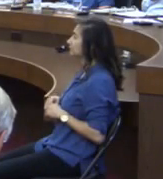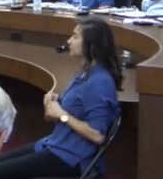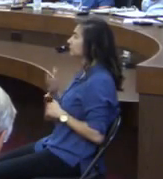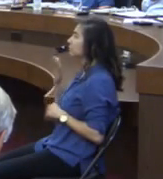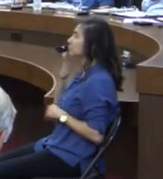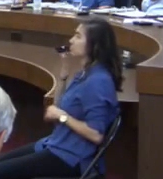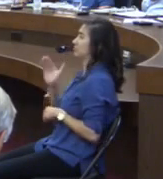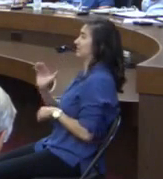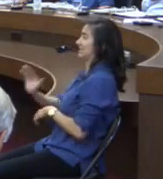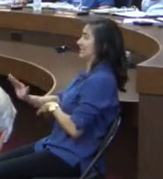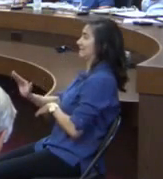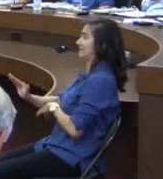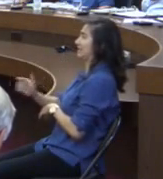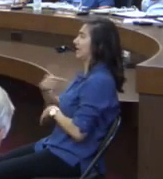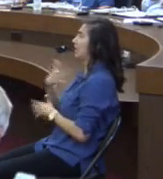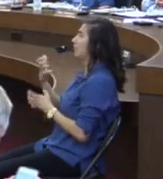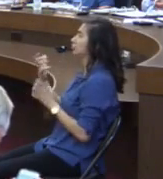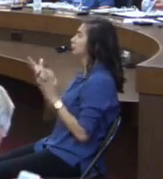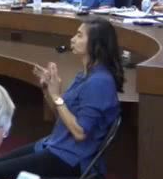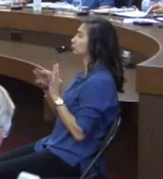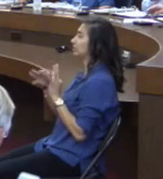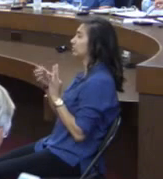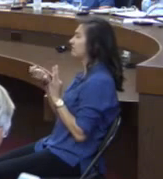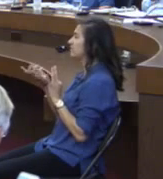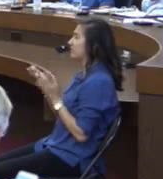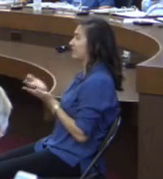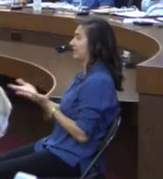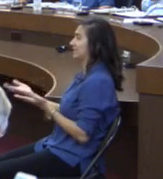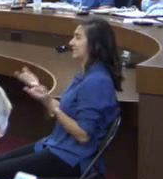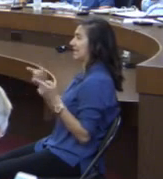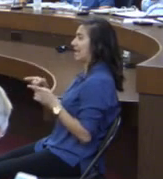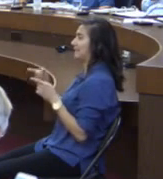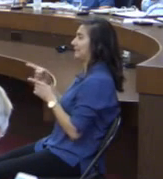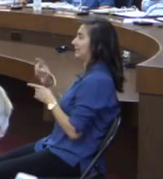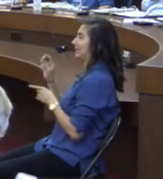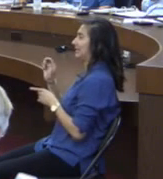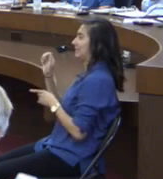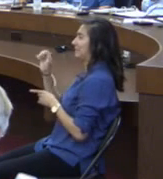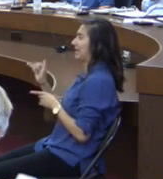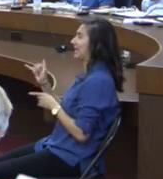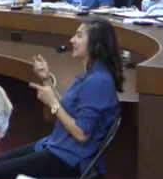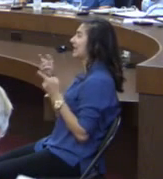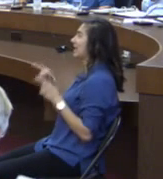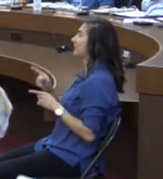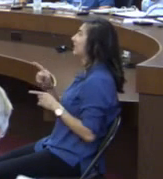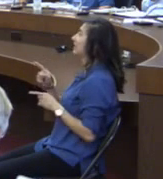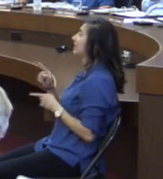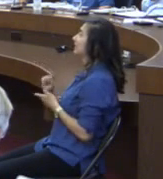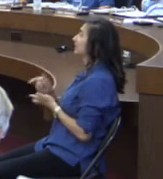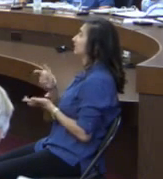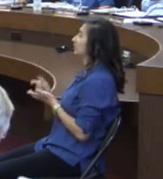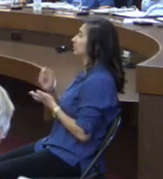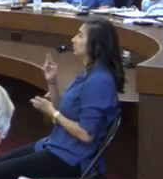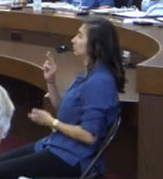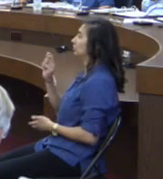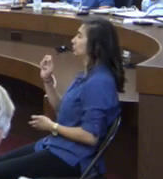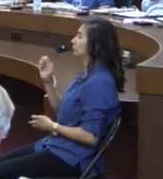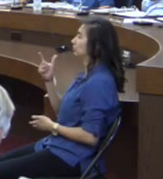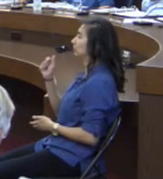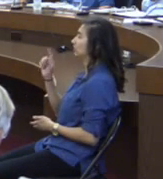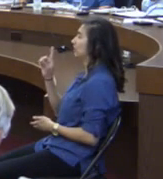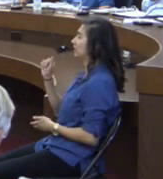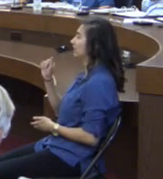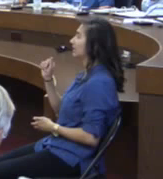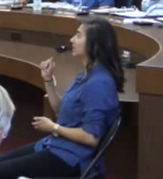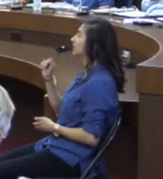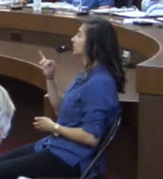Good evening. I just wanted to acknowledge a couple of things that happened in May, one being the COS Regatta, and I wanted to thank Trustee